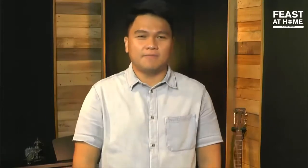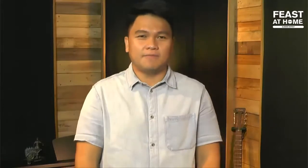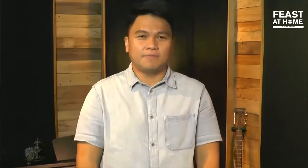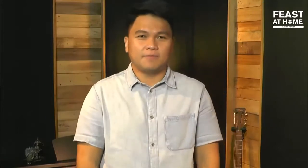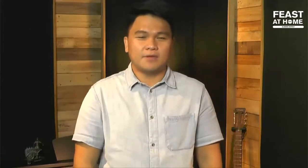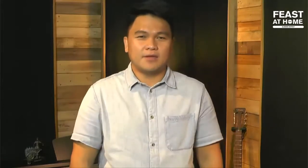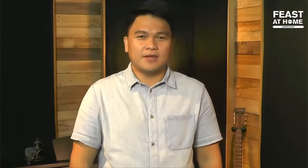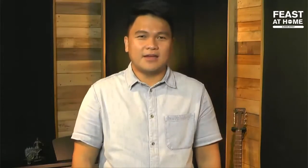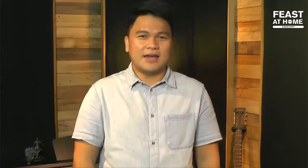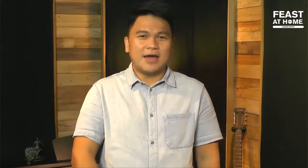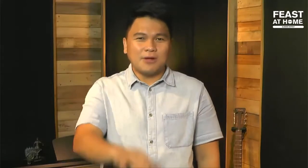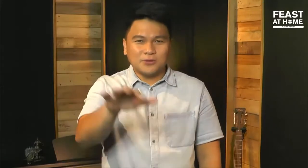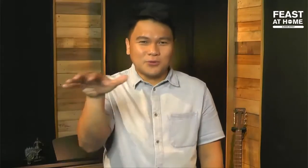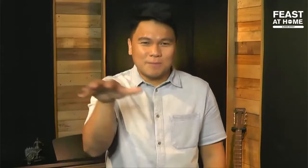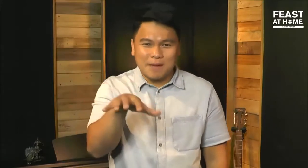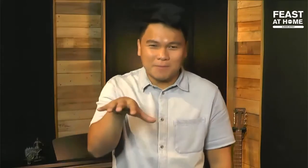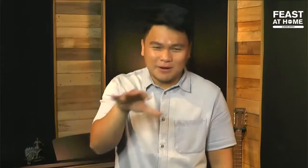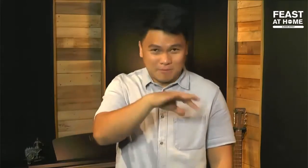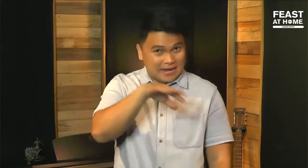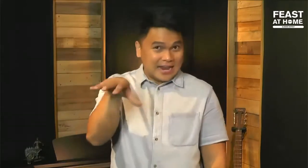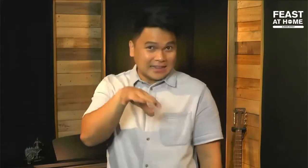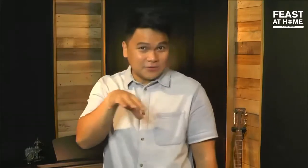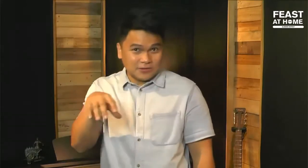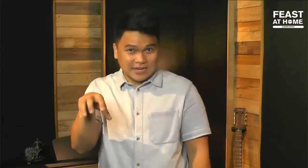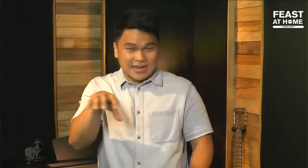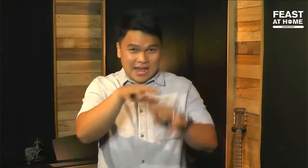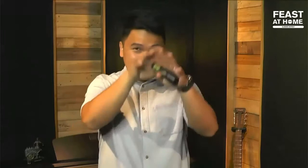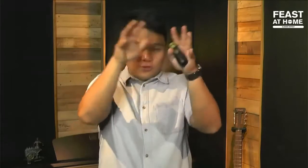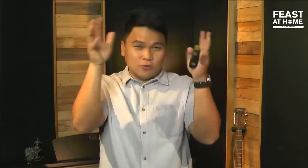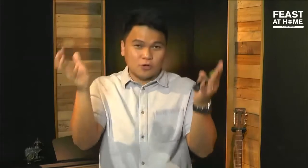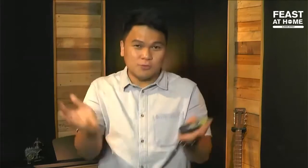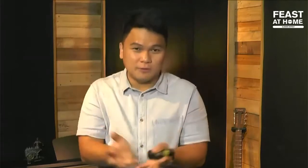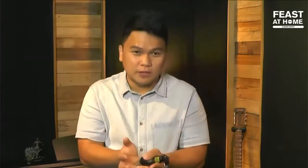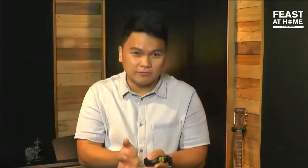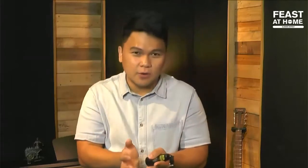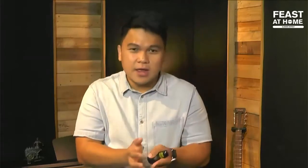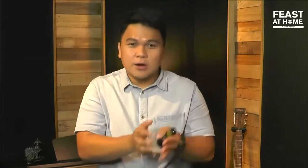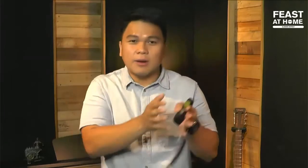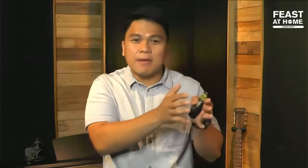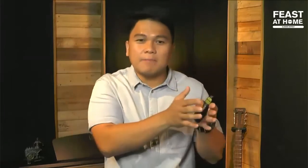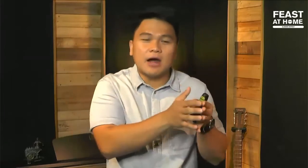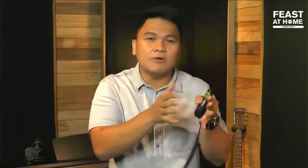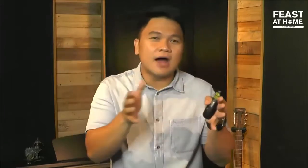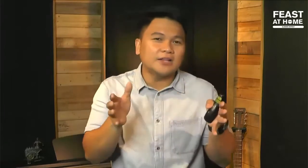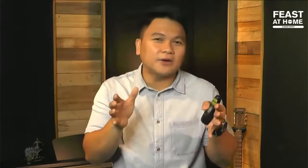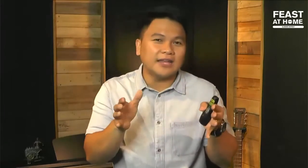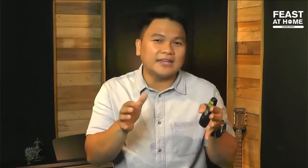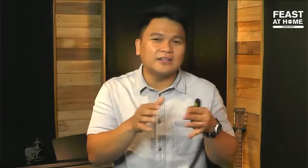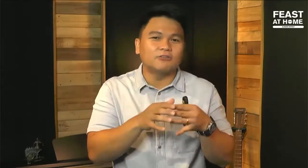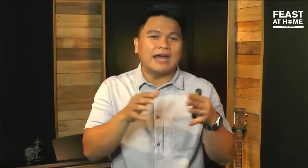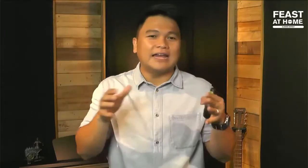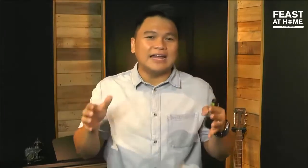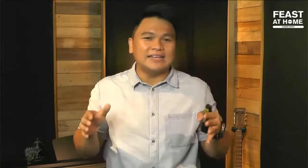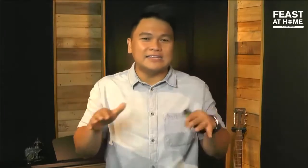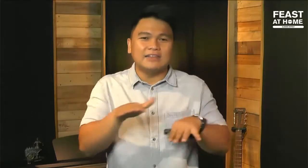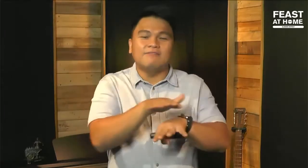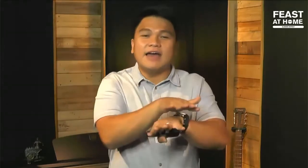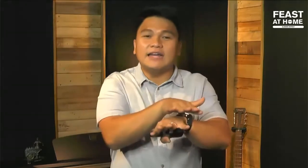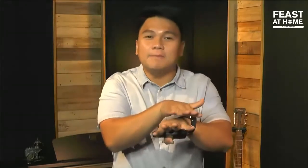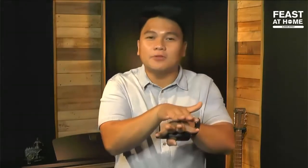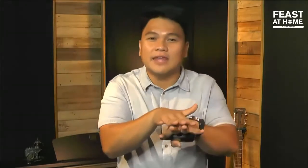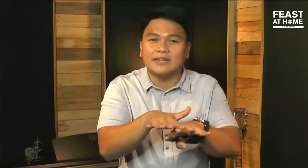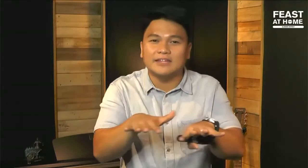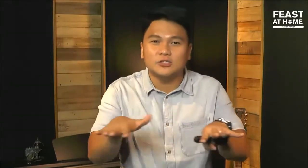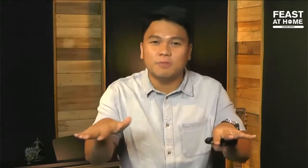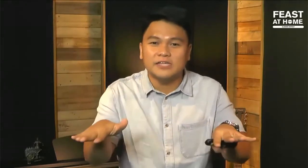saving. I want you to remember, balikan natin yung kanina, yung cosmic worldview. Remember how God created the dry land as a